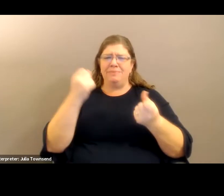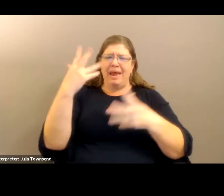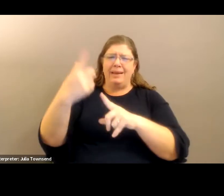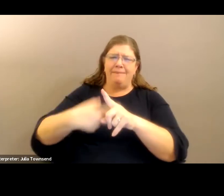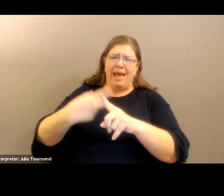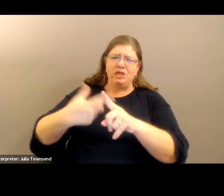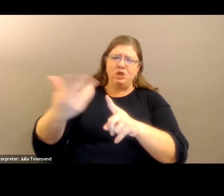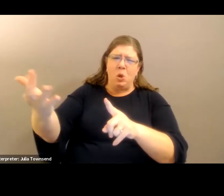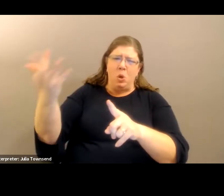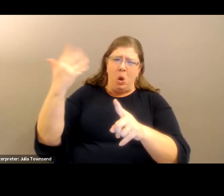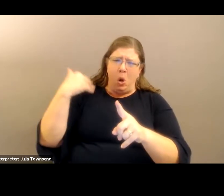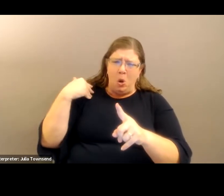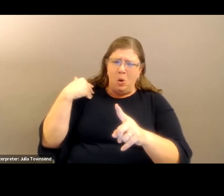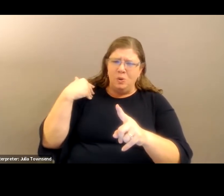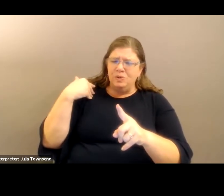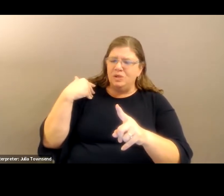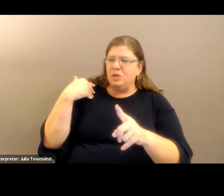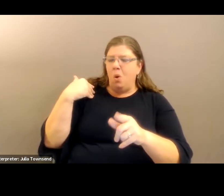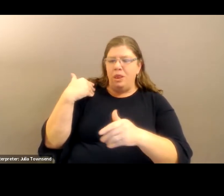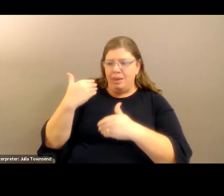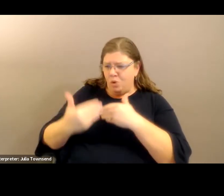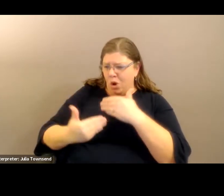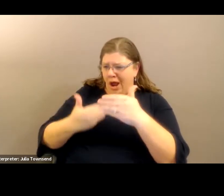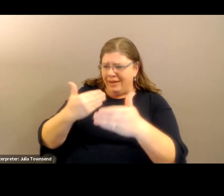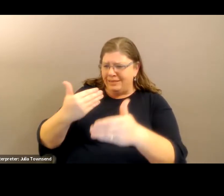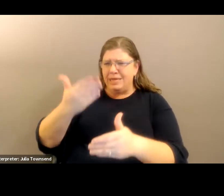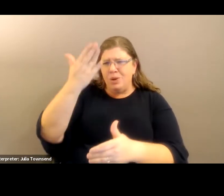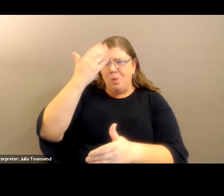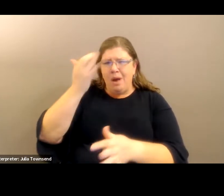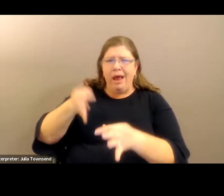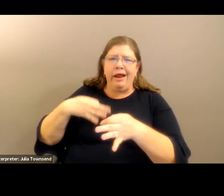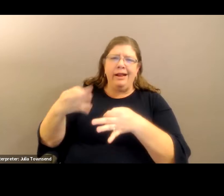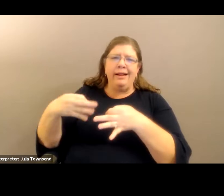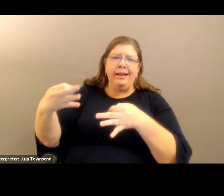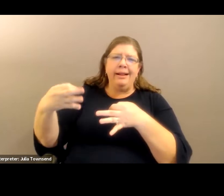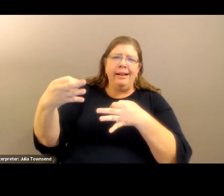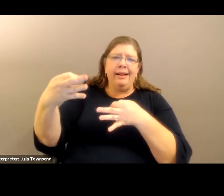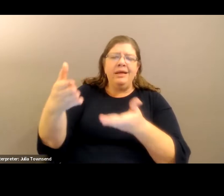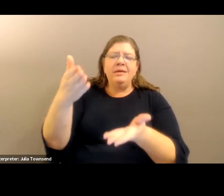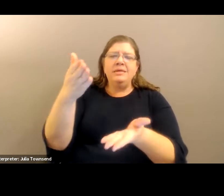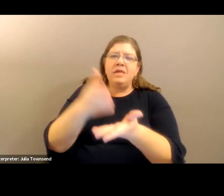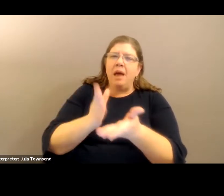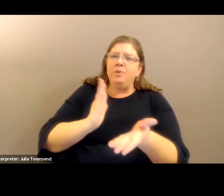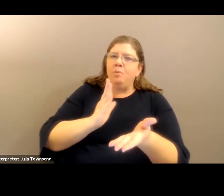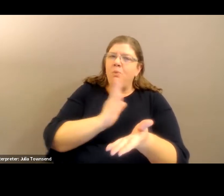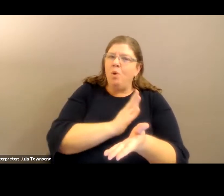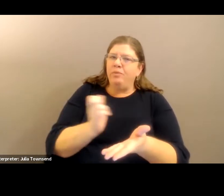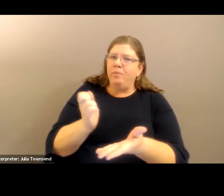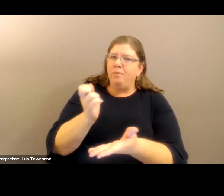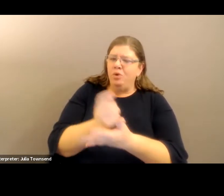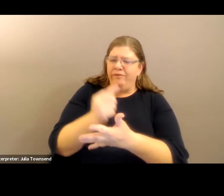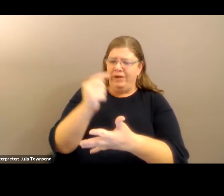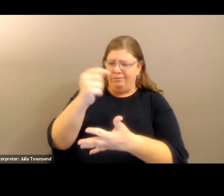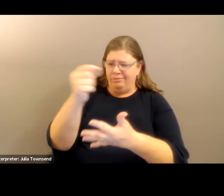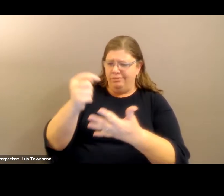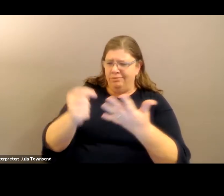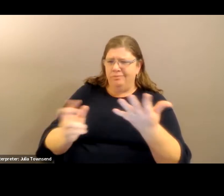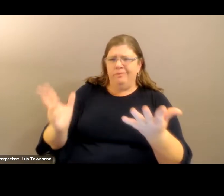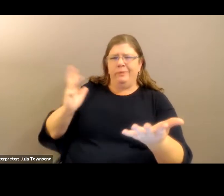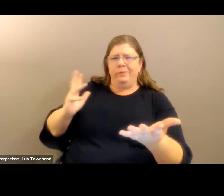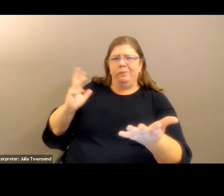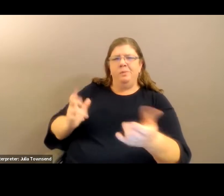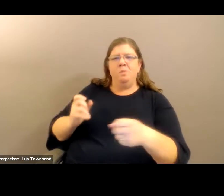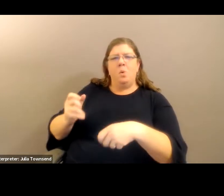I wonder what's in the process that holds things up and stops the board from approving some of these in a timely